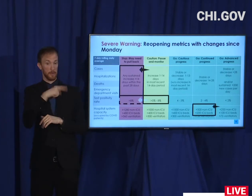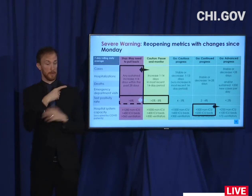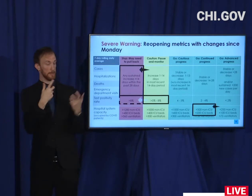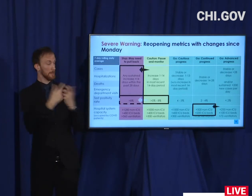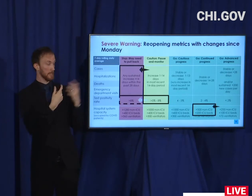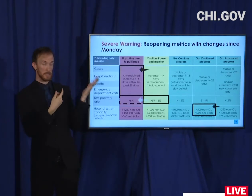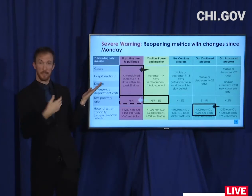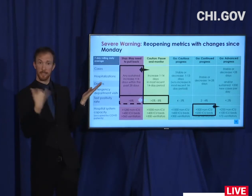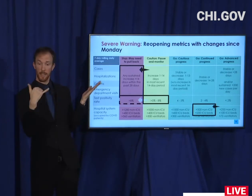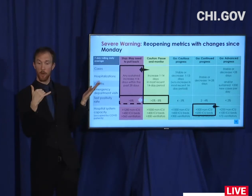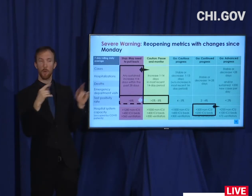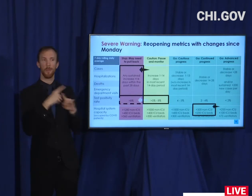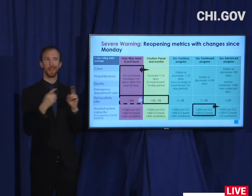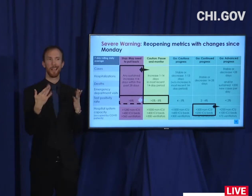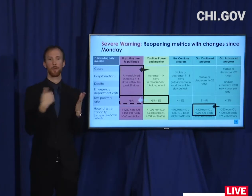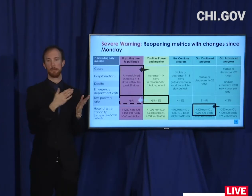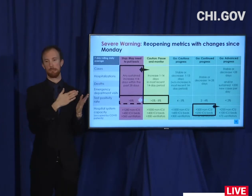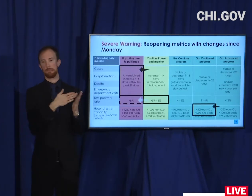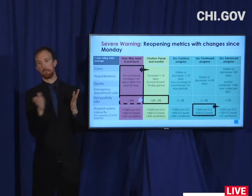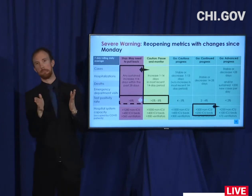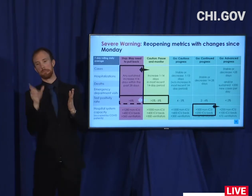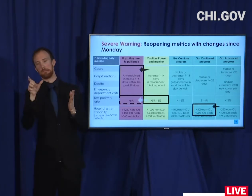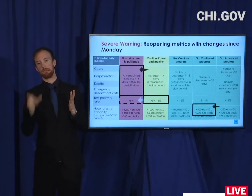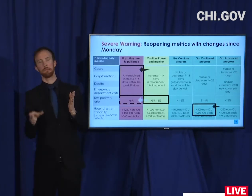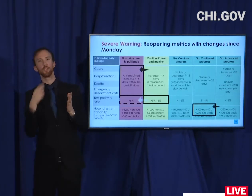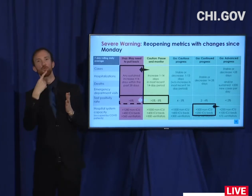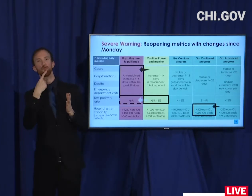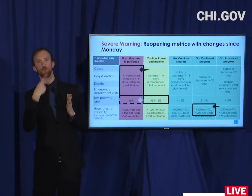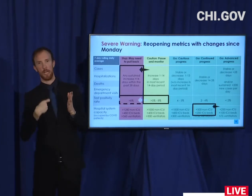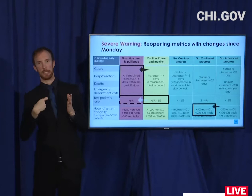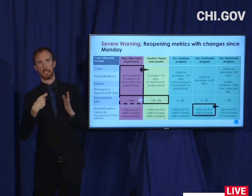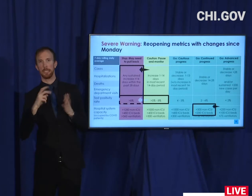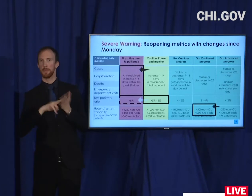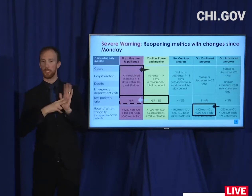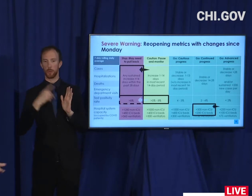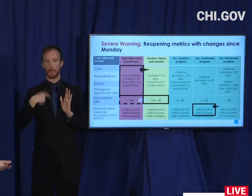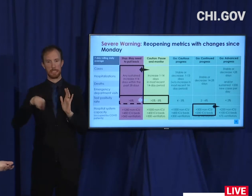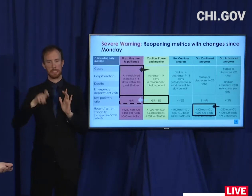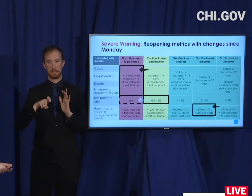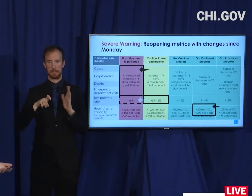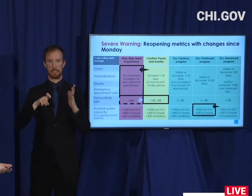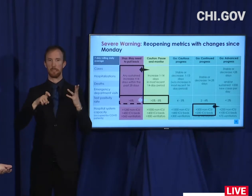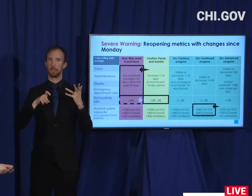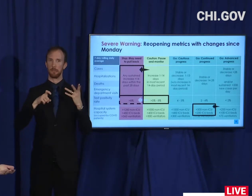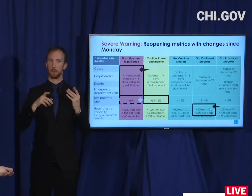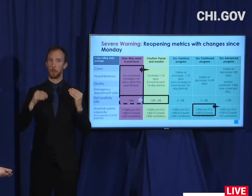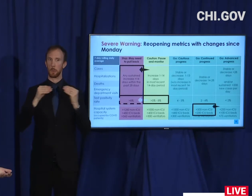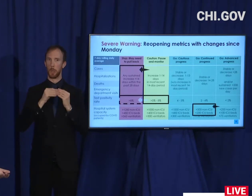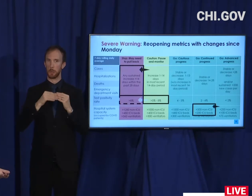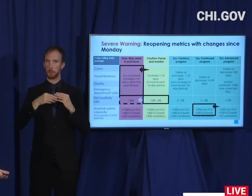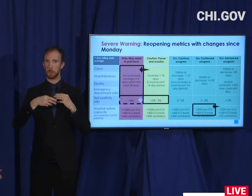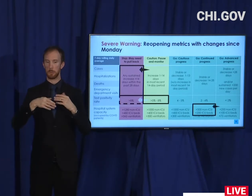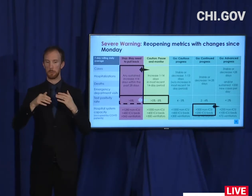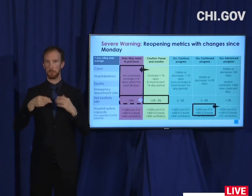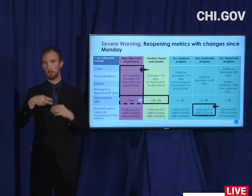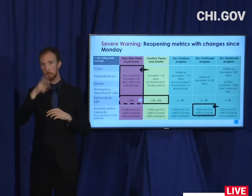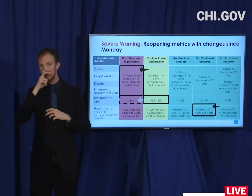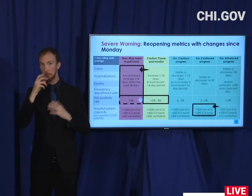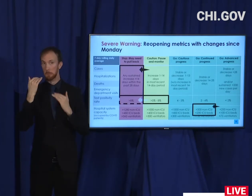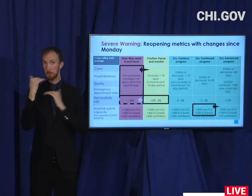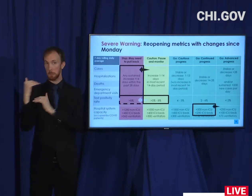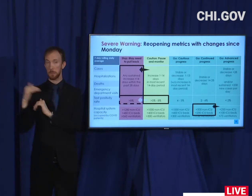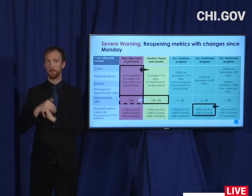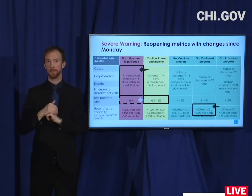in red, which means it's time to pull back. Similarly, just a week ago, we were well under